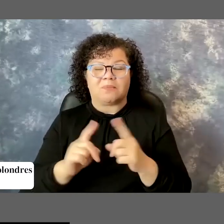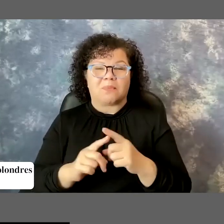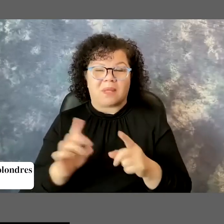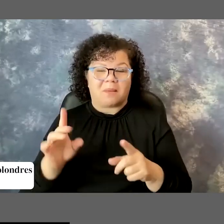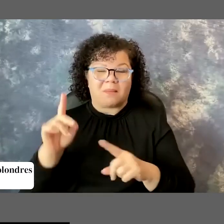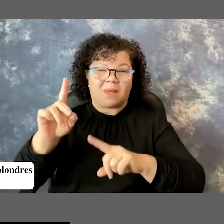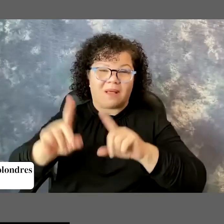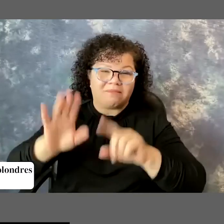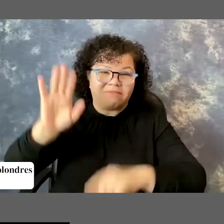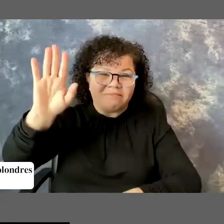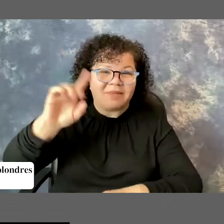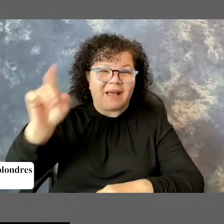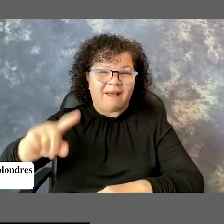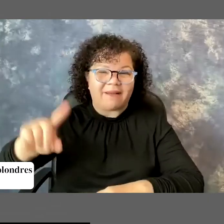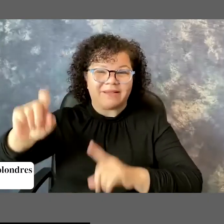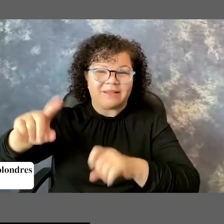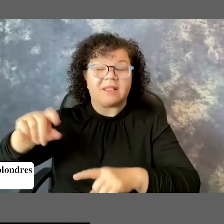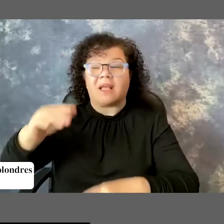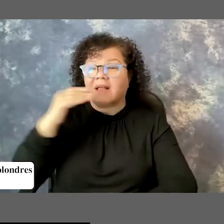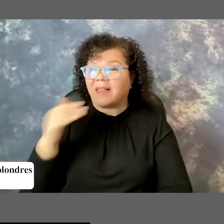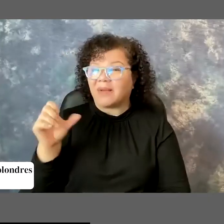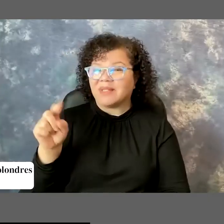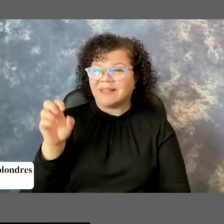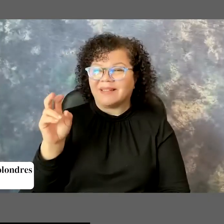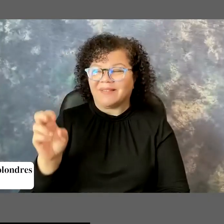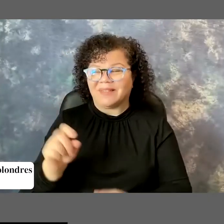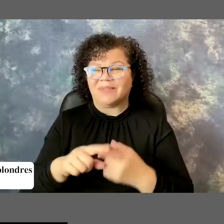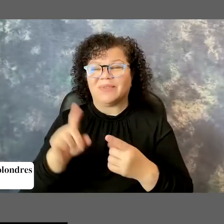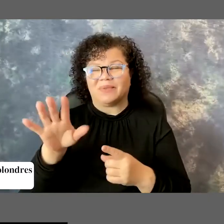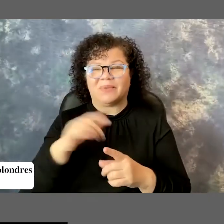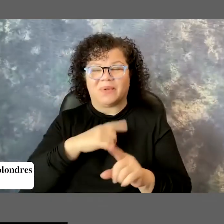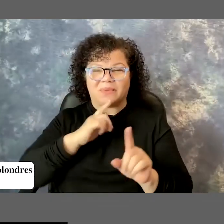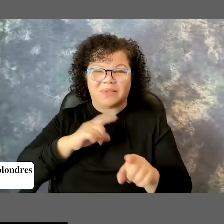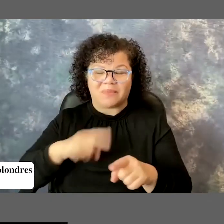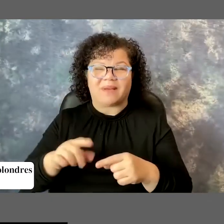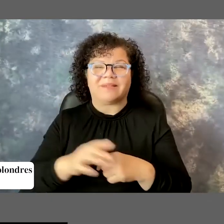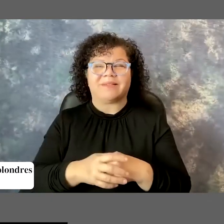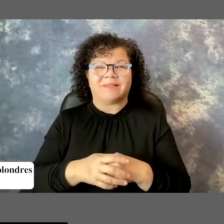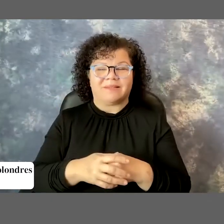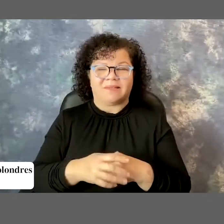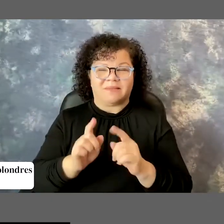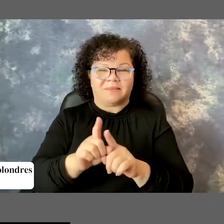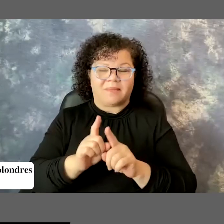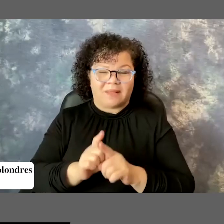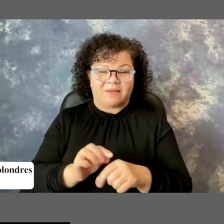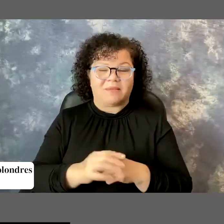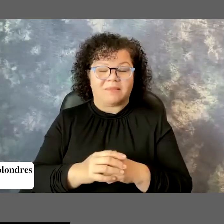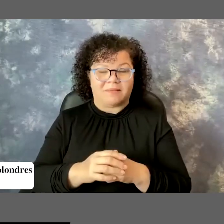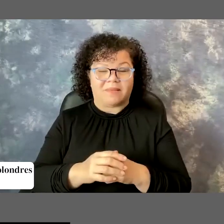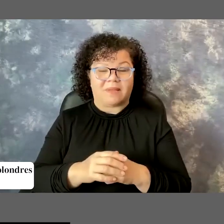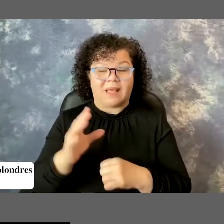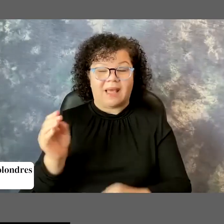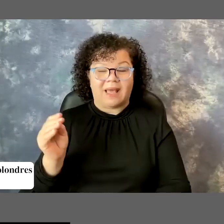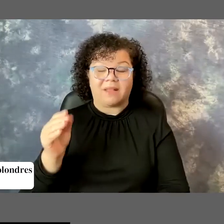today. Thank you, Stephen, for your responses to the great questions attendees had for our Inatai team.